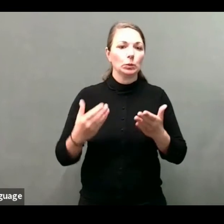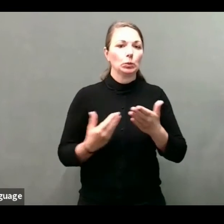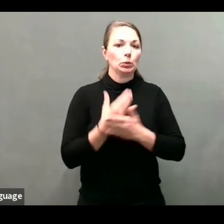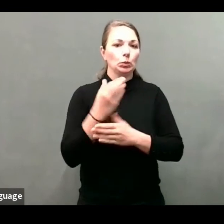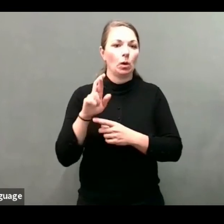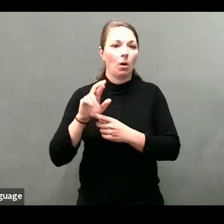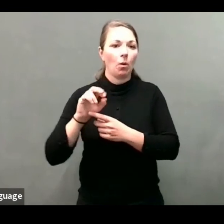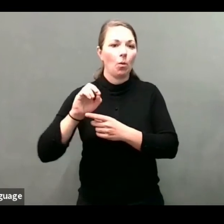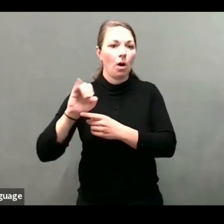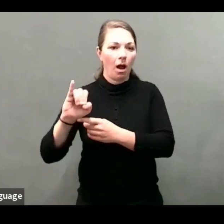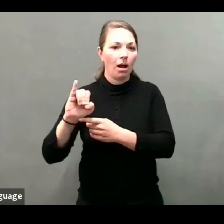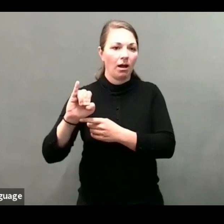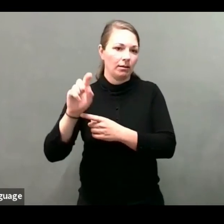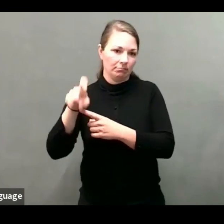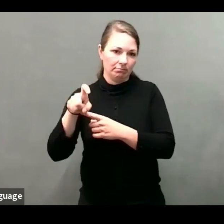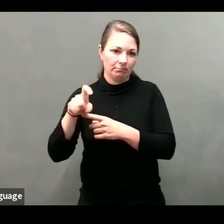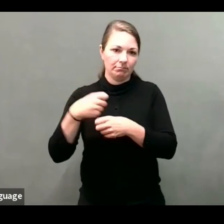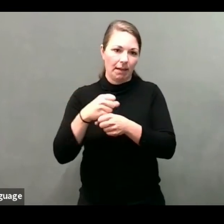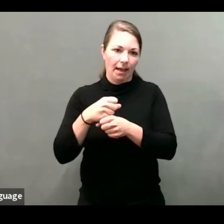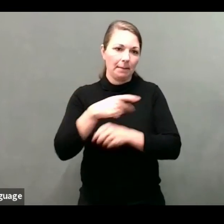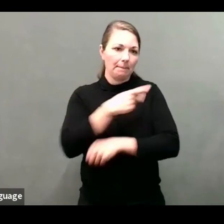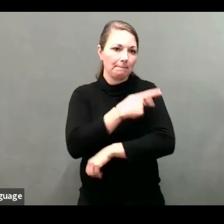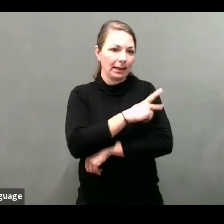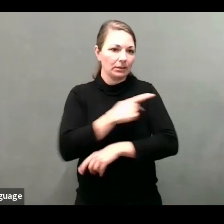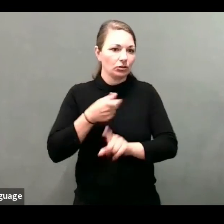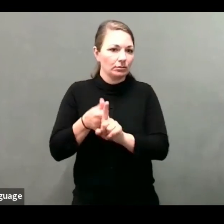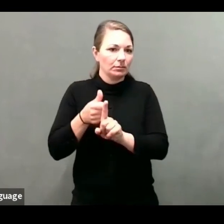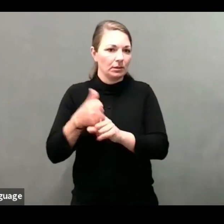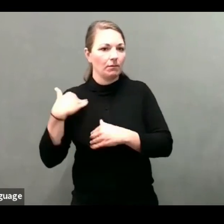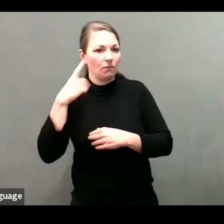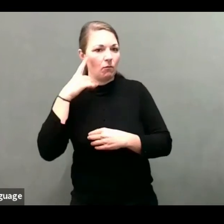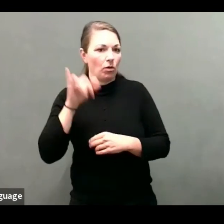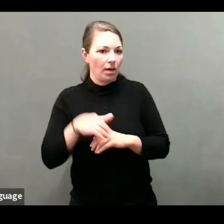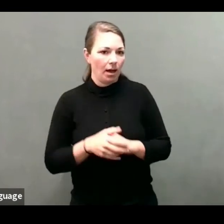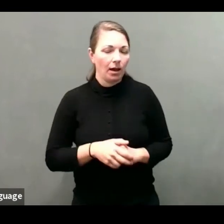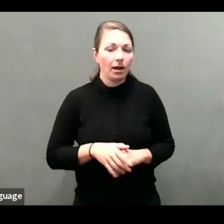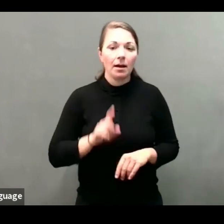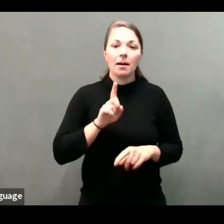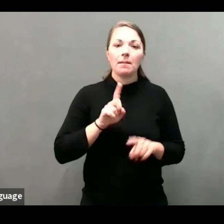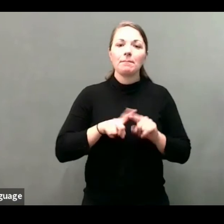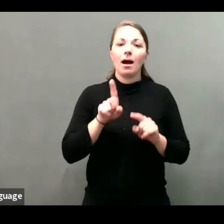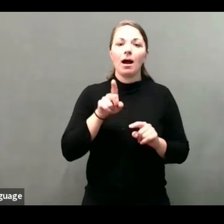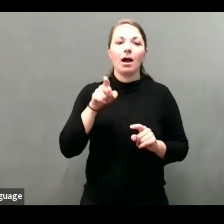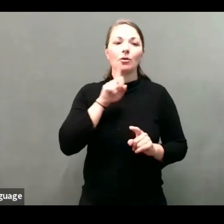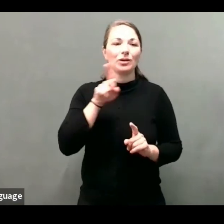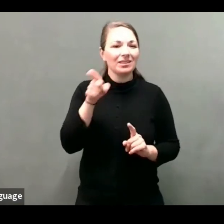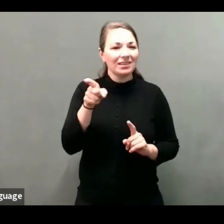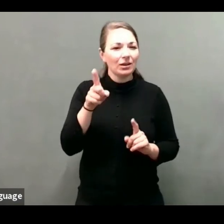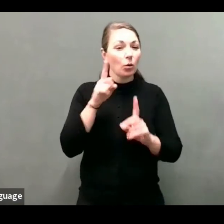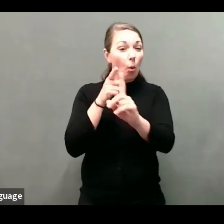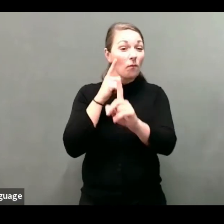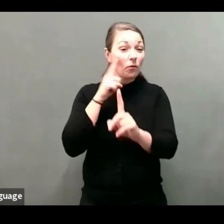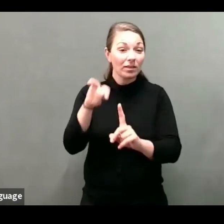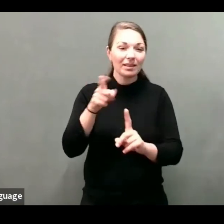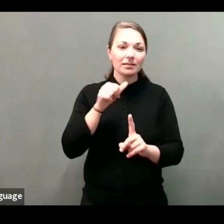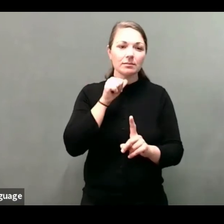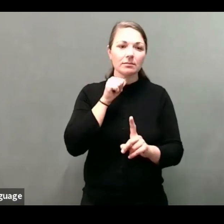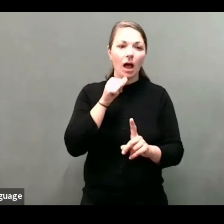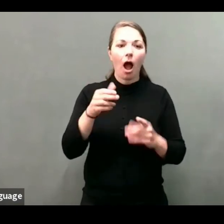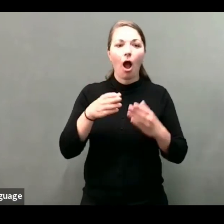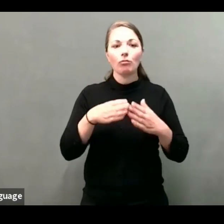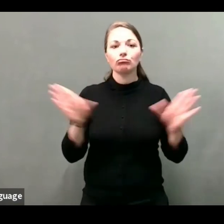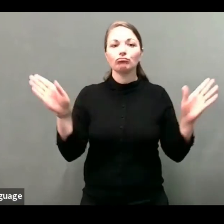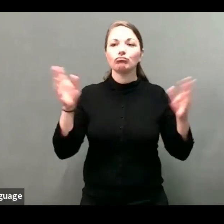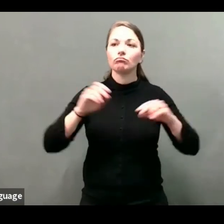the patient. And so again, this is just to make sure that this isn't used too broadly for what the patient intended, but